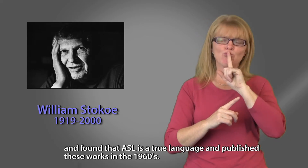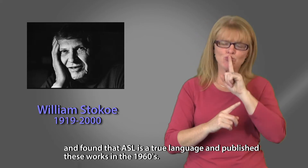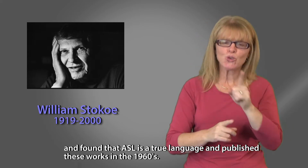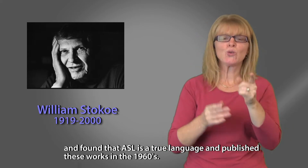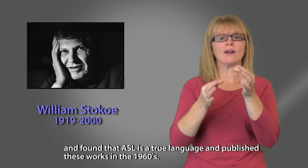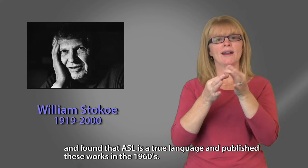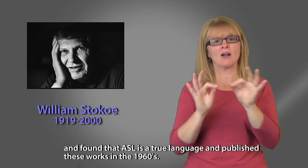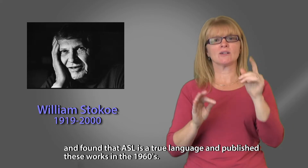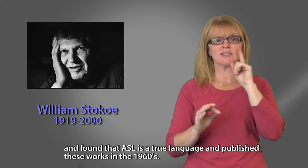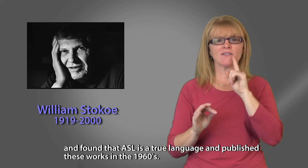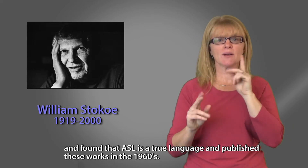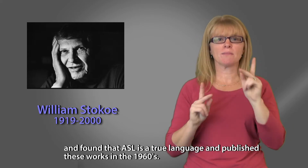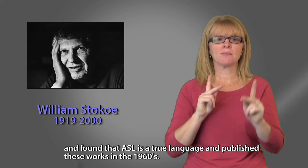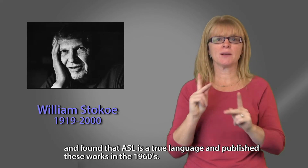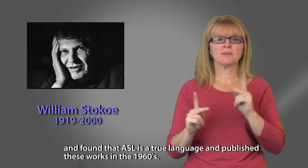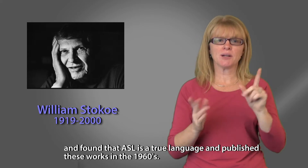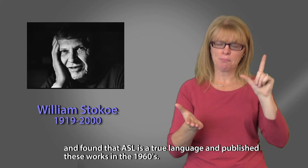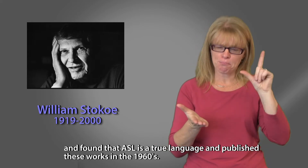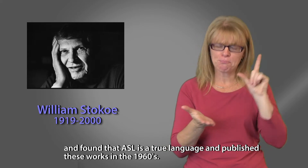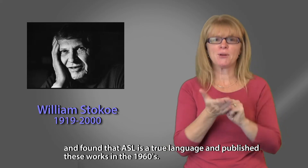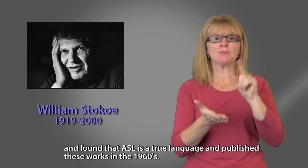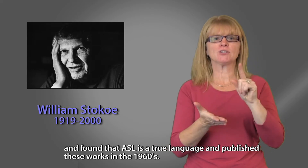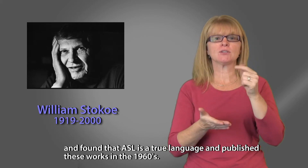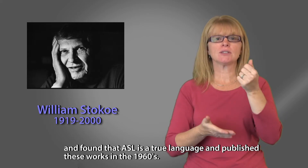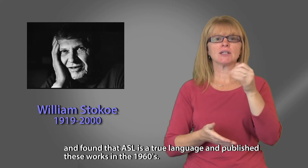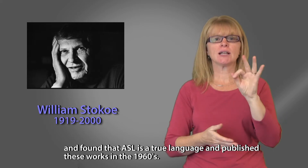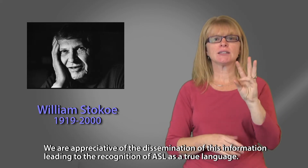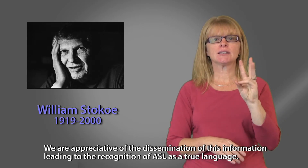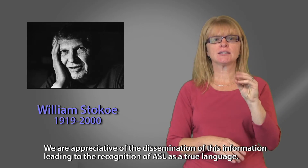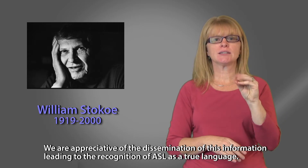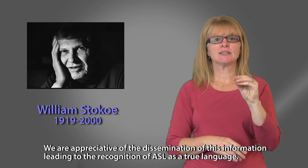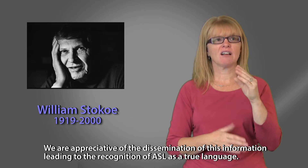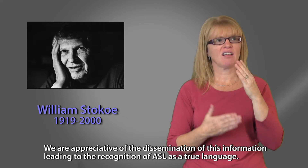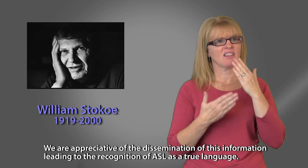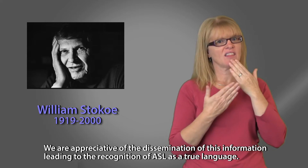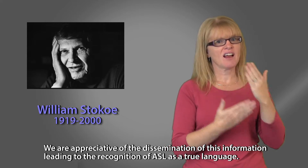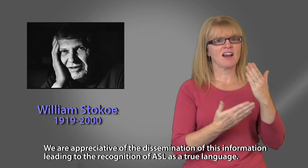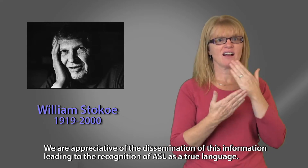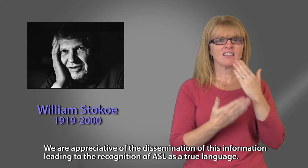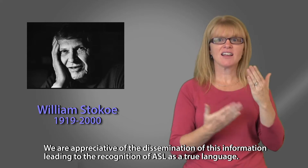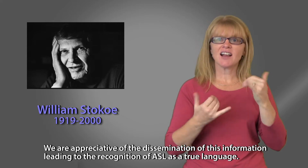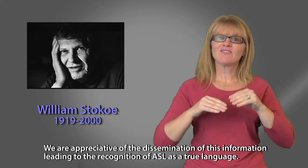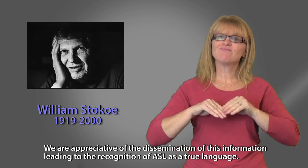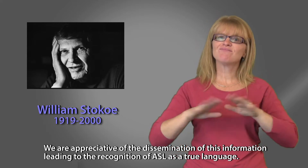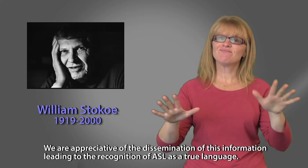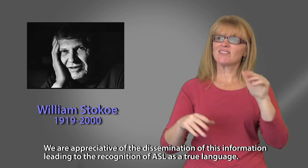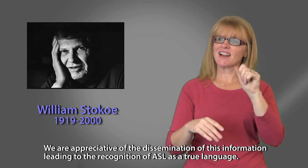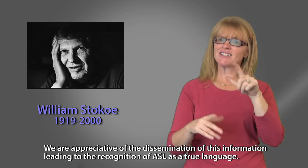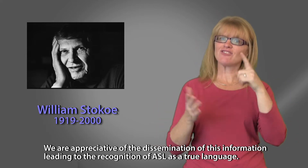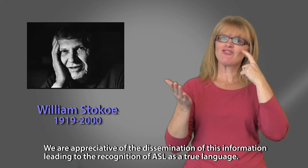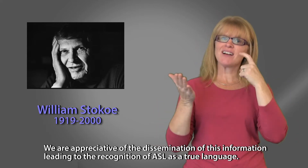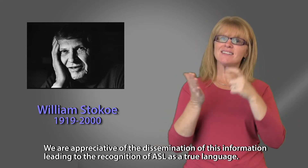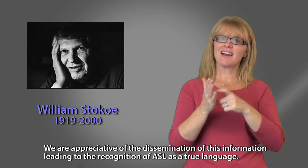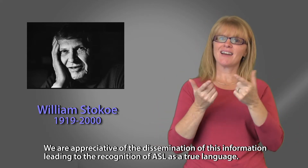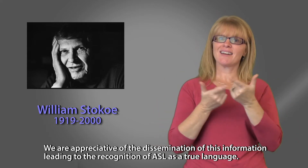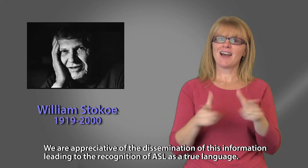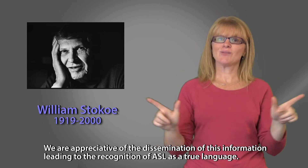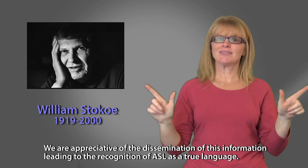language and published these works in the 1960s. We're appreciative of the dissemination of this information leading to the recognition of ASL